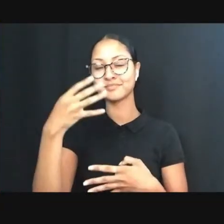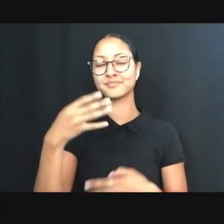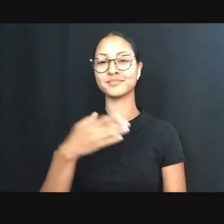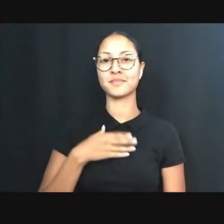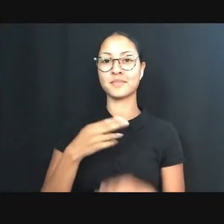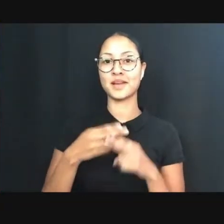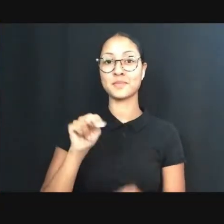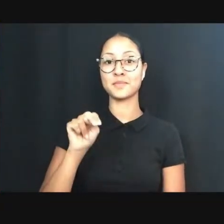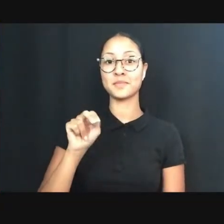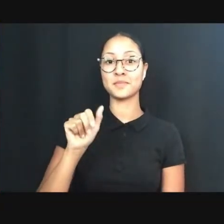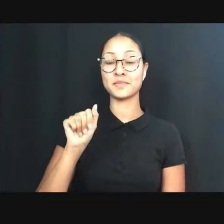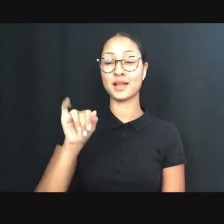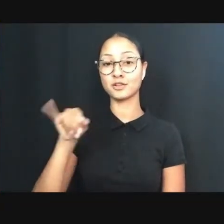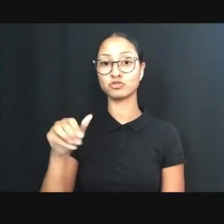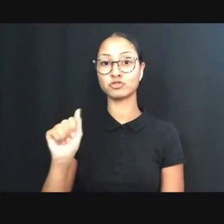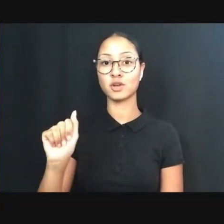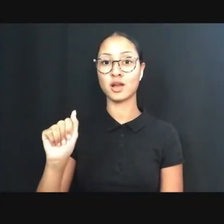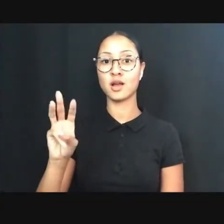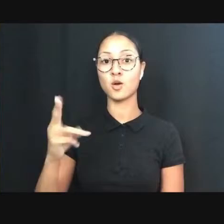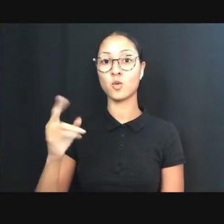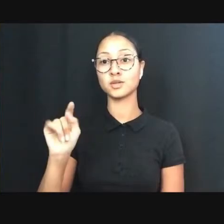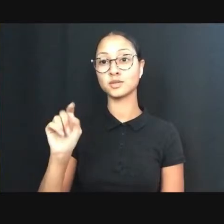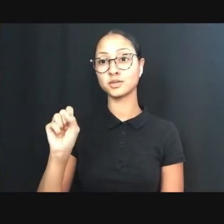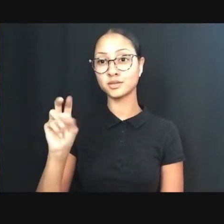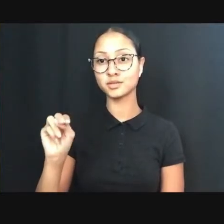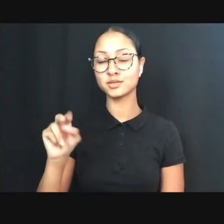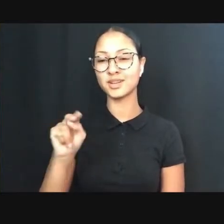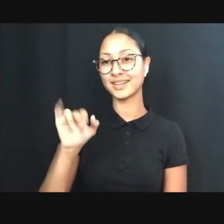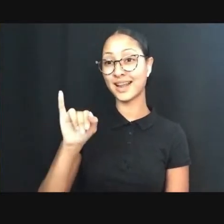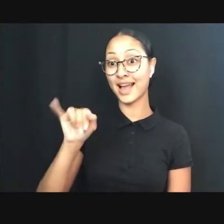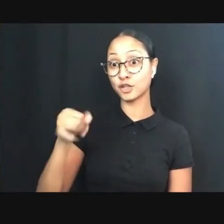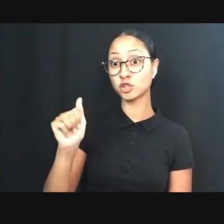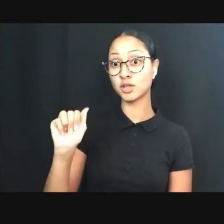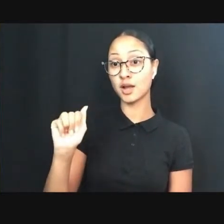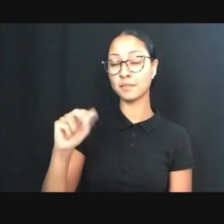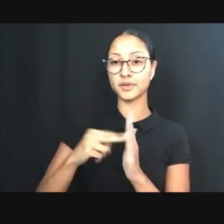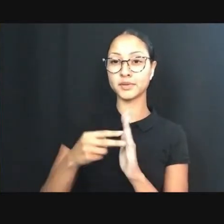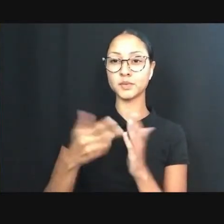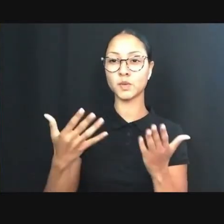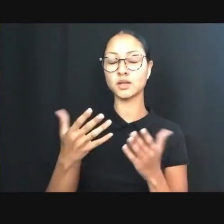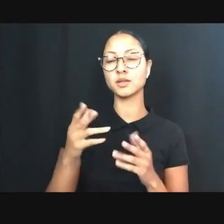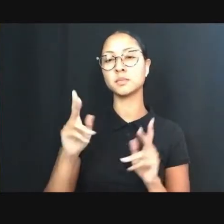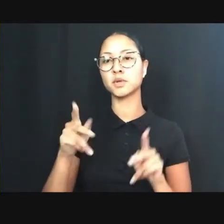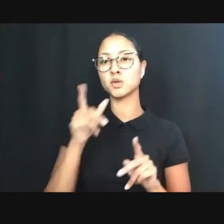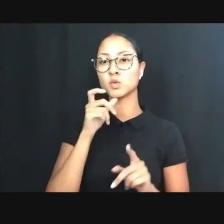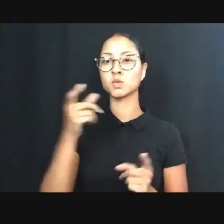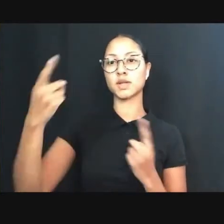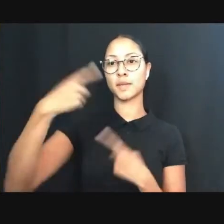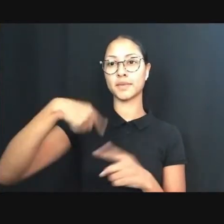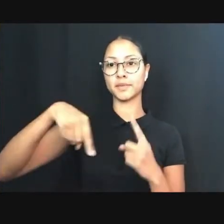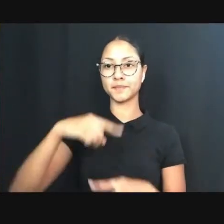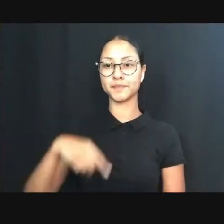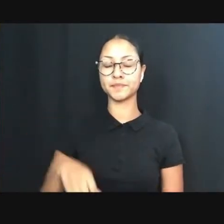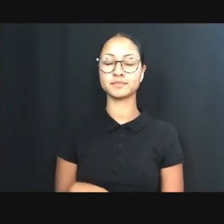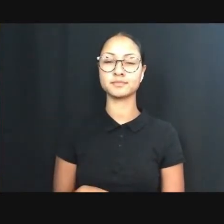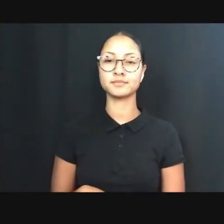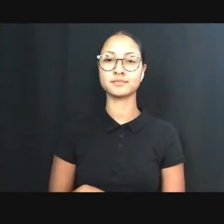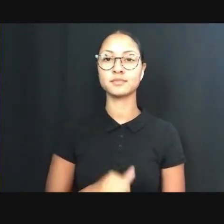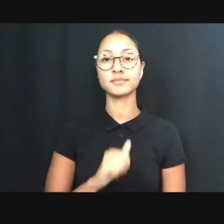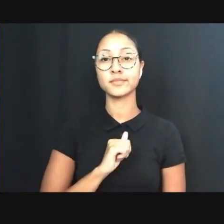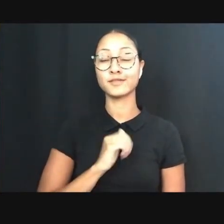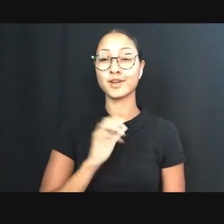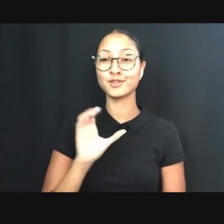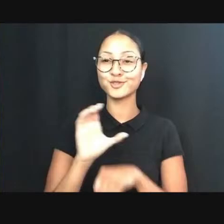Whitson. Nyjah means one who is coming. I'm a chocolate skinned, melanin